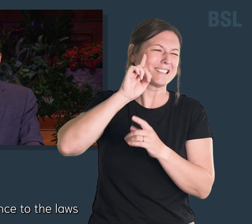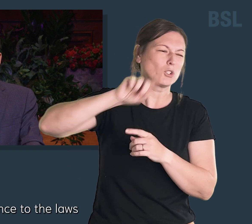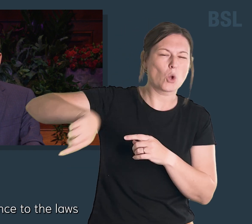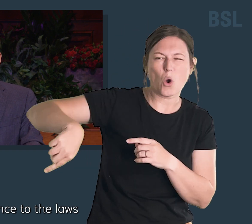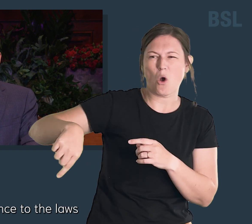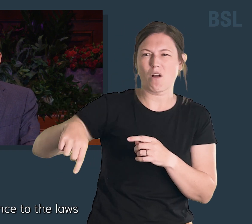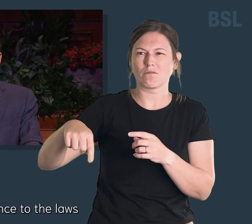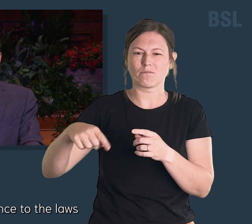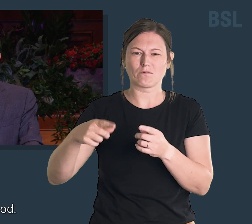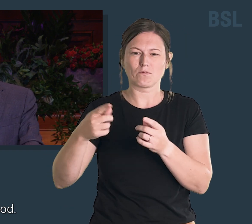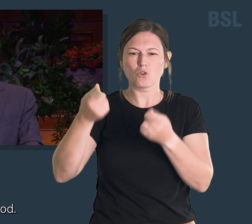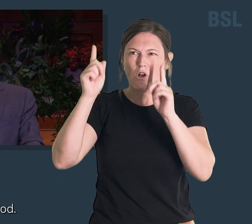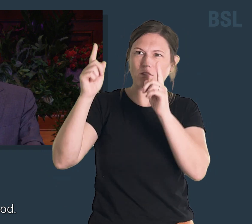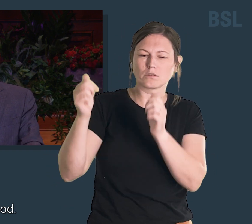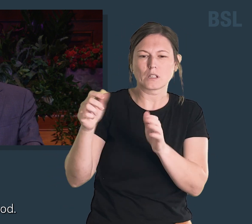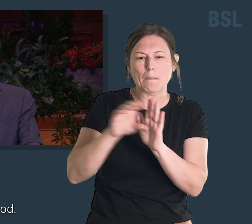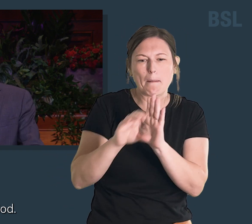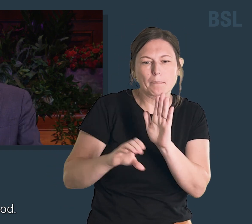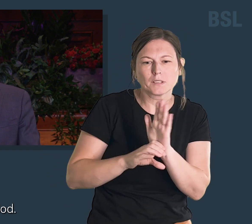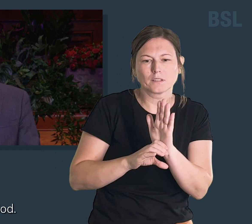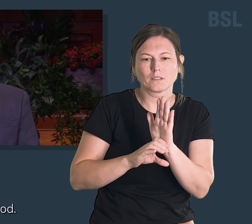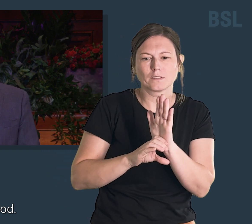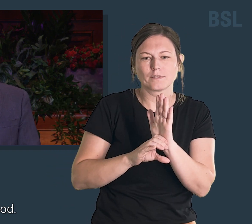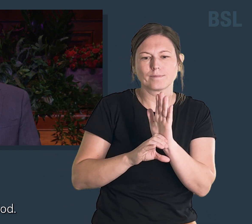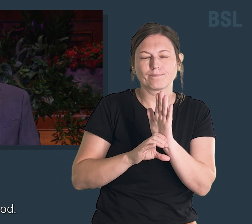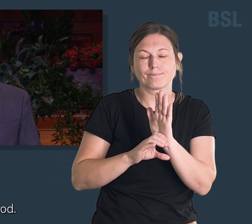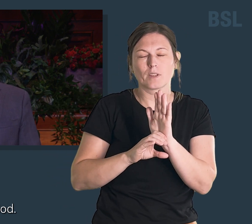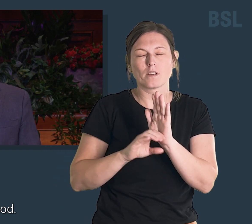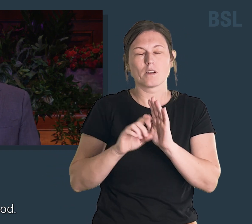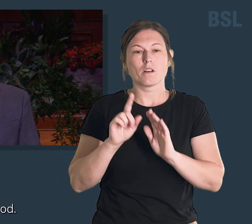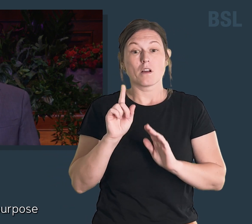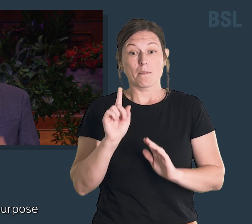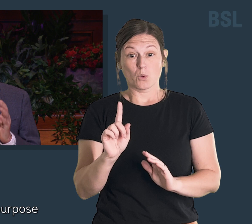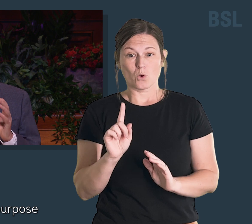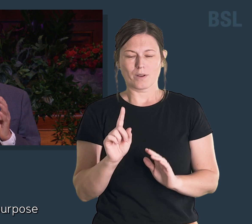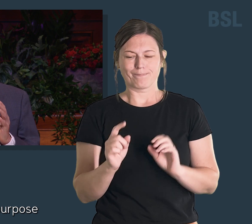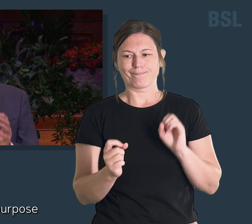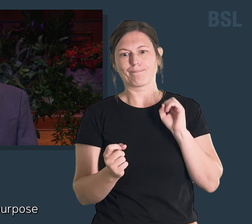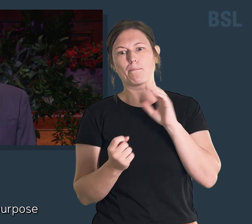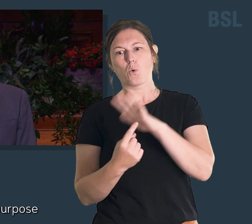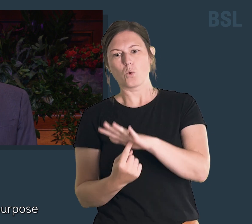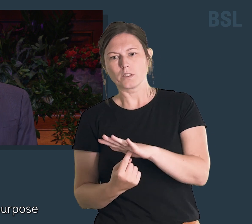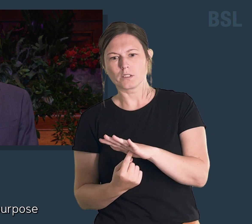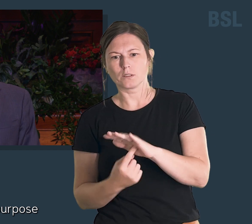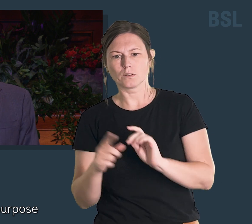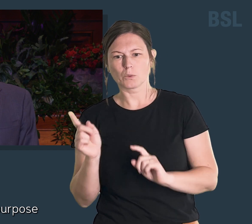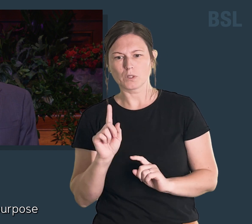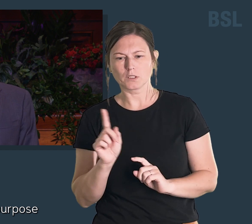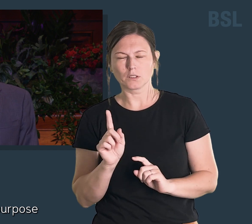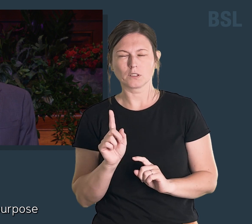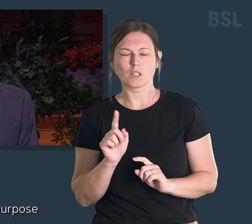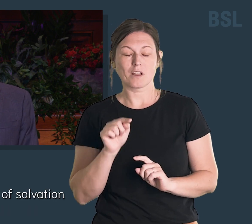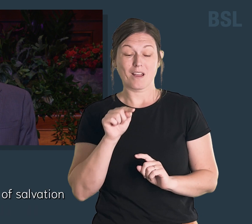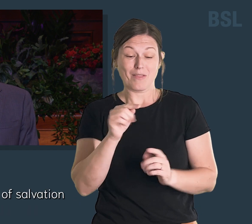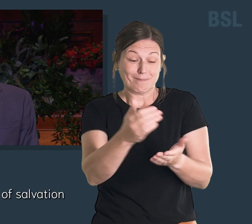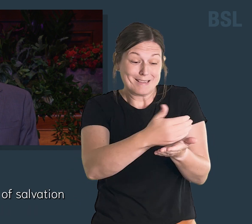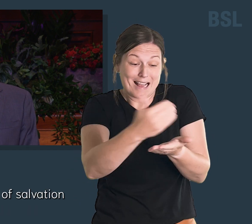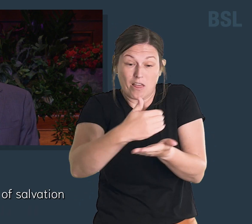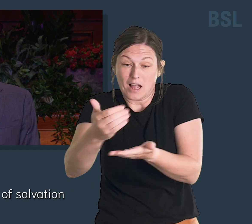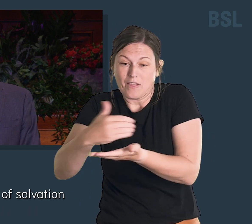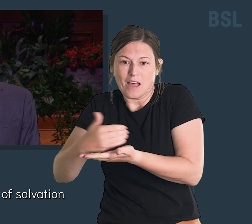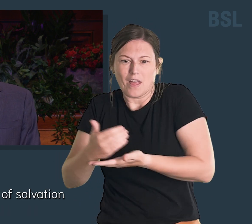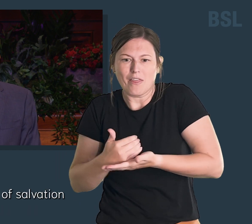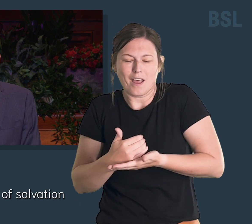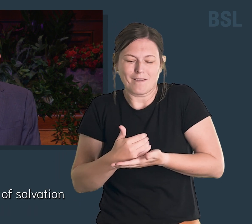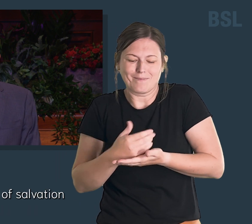disobedience to the laws and commandments of God. Most importantly, the gathering is for the purpose of bringing